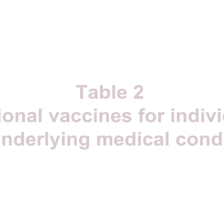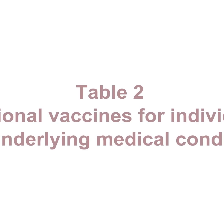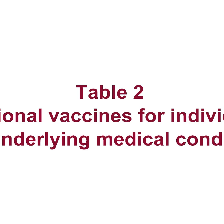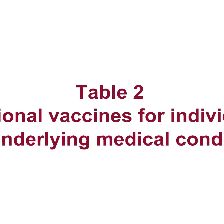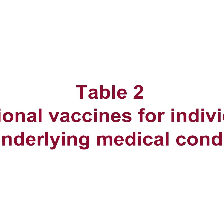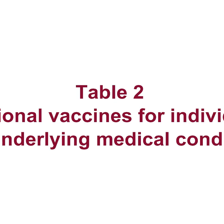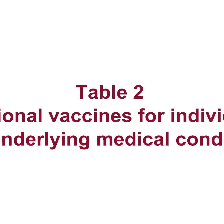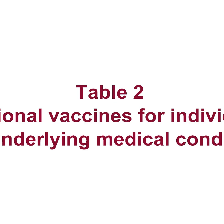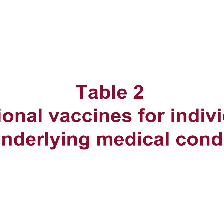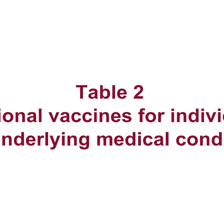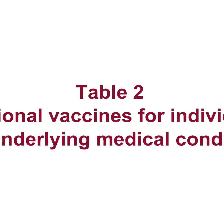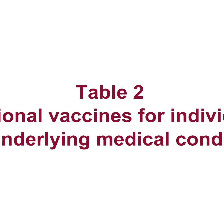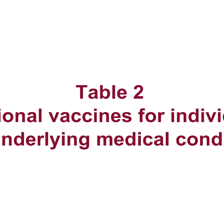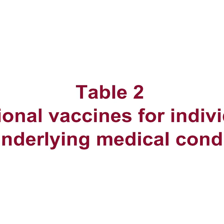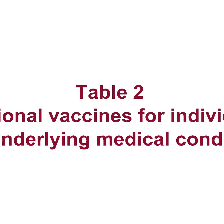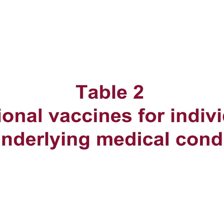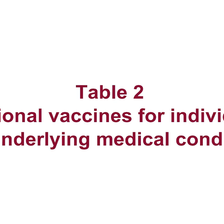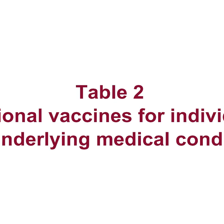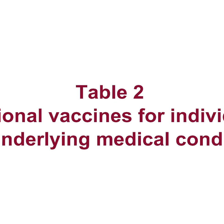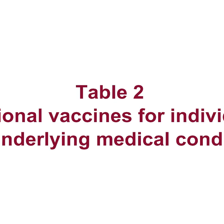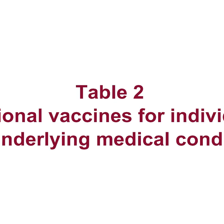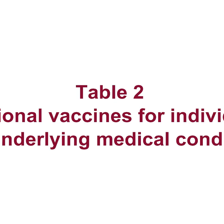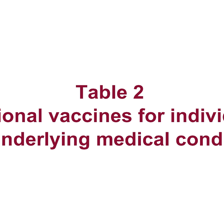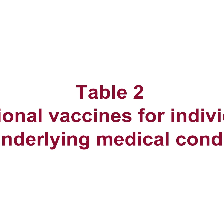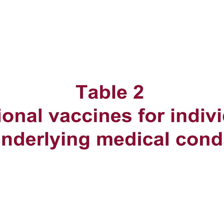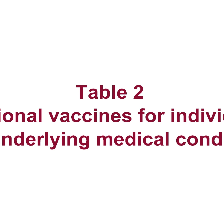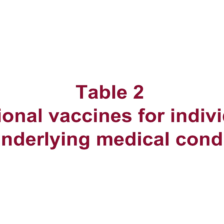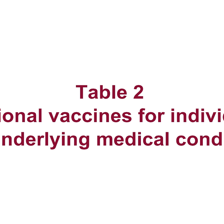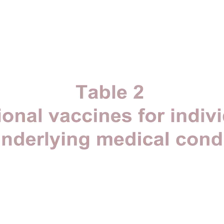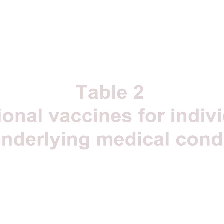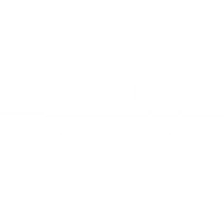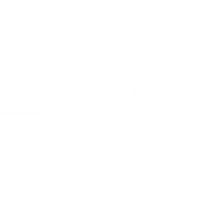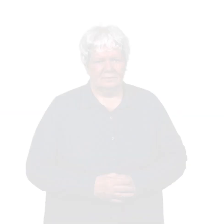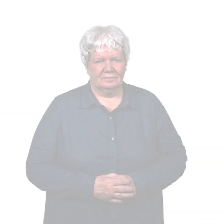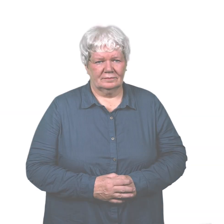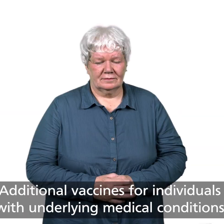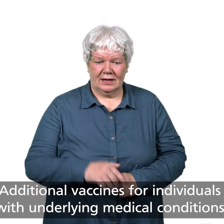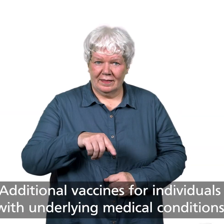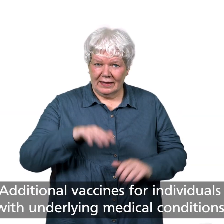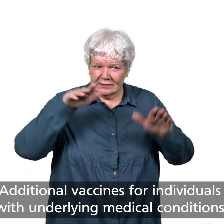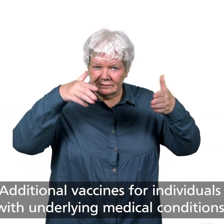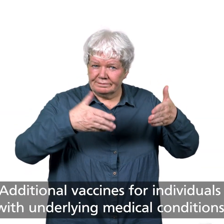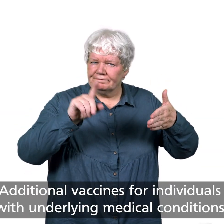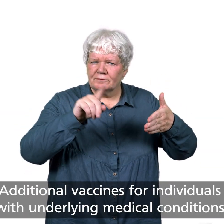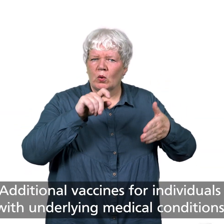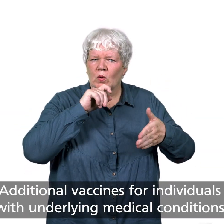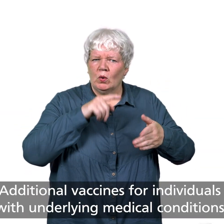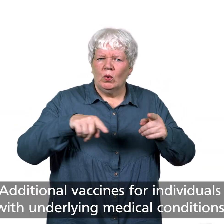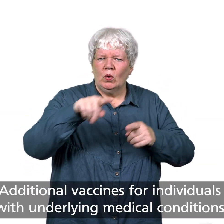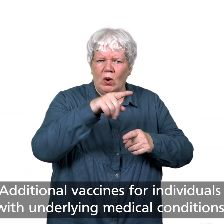Table 2. Additional vaccines for individuals with underlying medical conditions. Additional vaccines for individuals